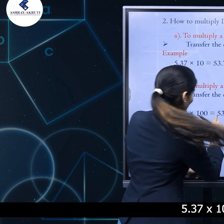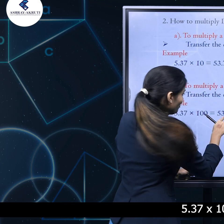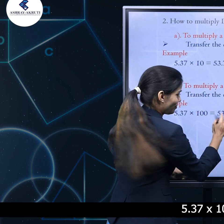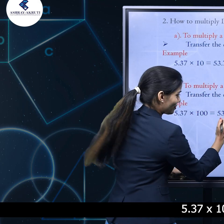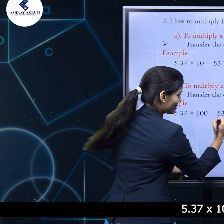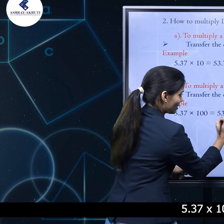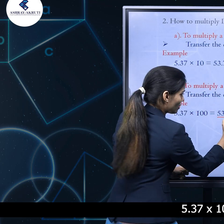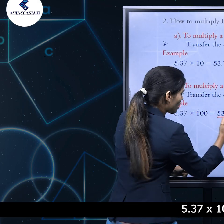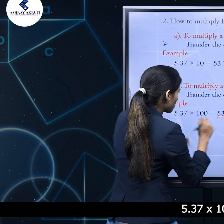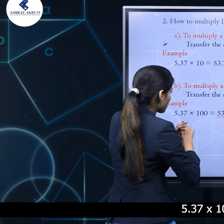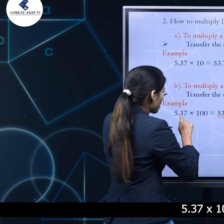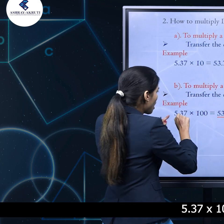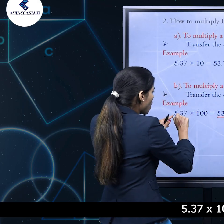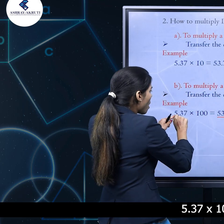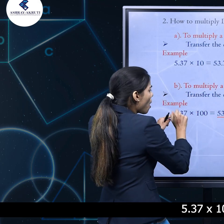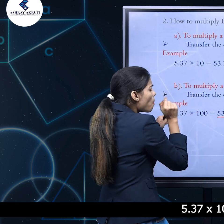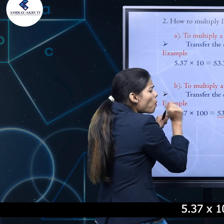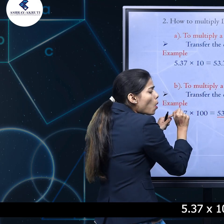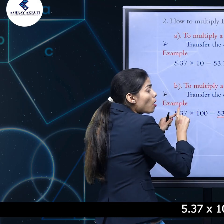Is equal to 537.